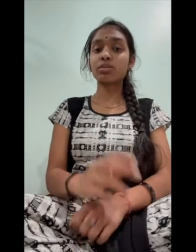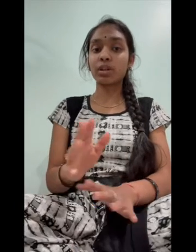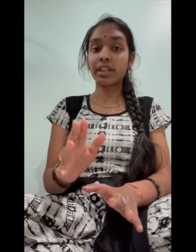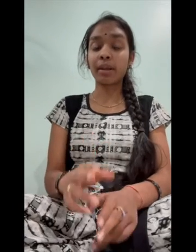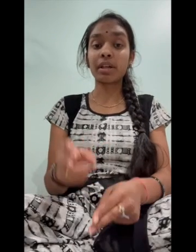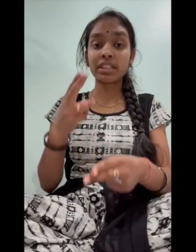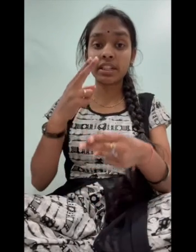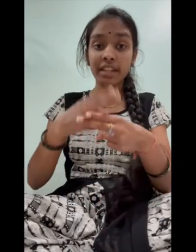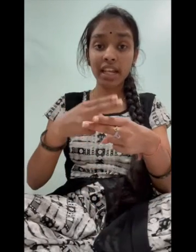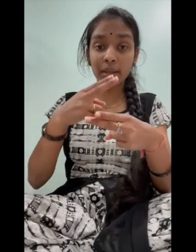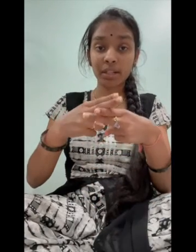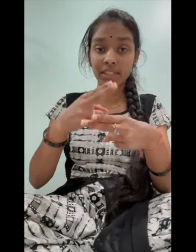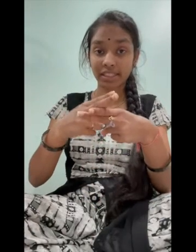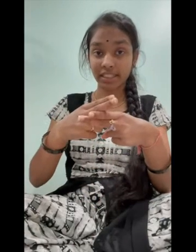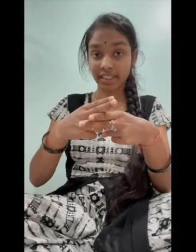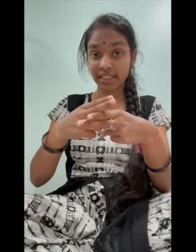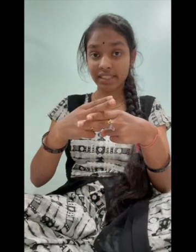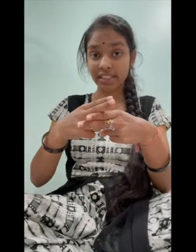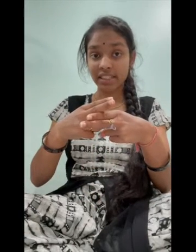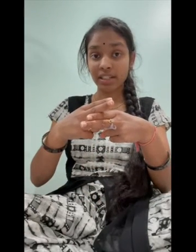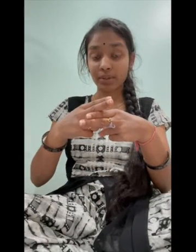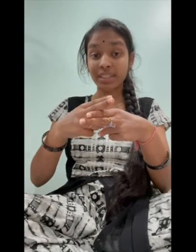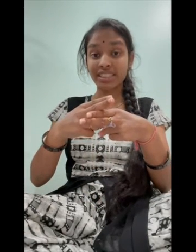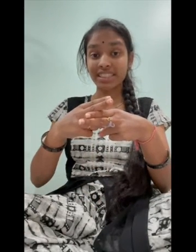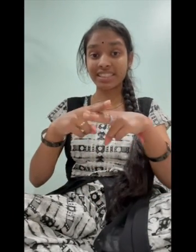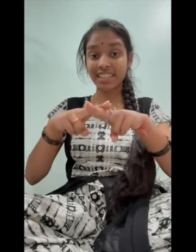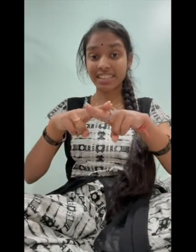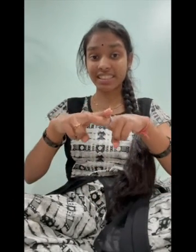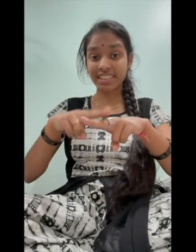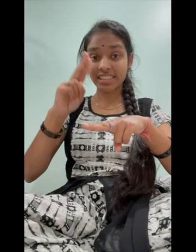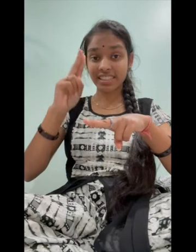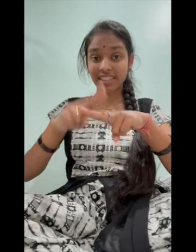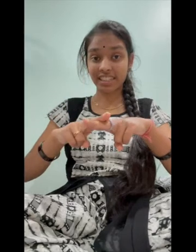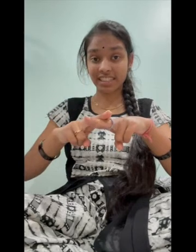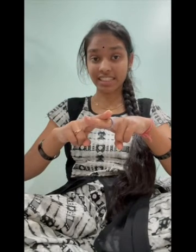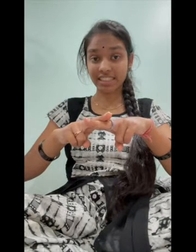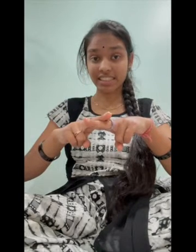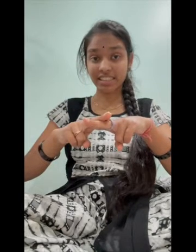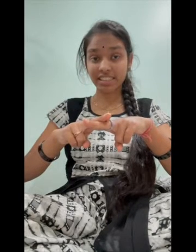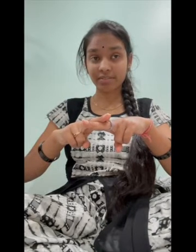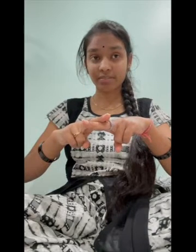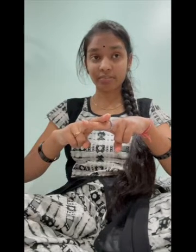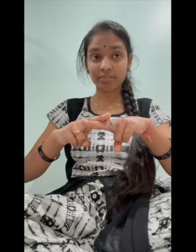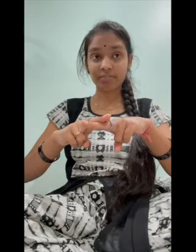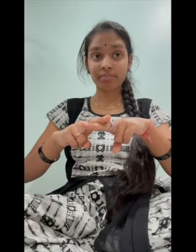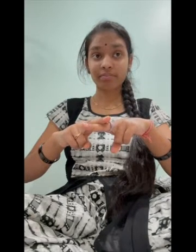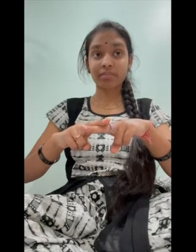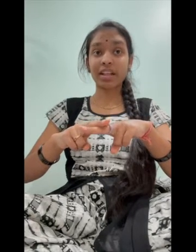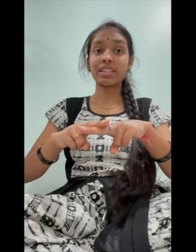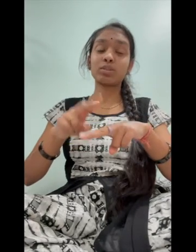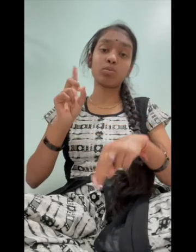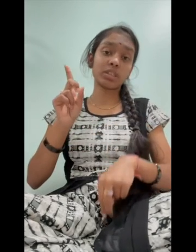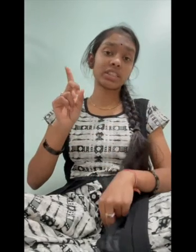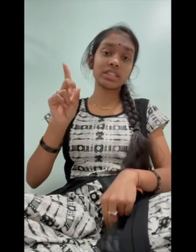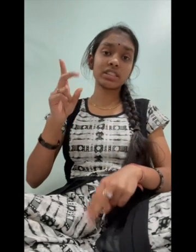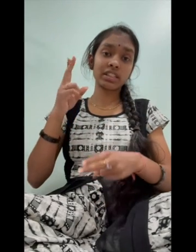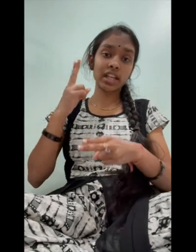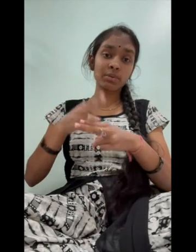what name is. Name is like this. When you say sit, it's like this. And it's once. Name, you do